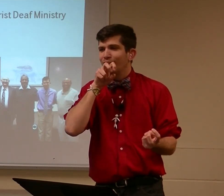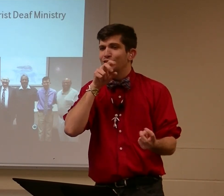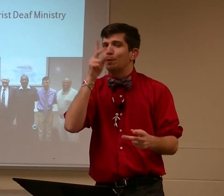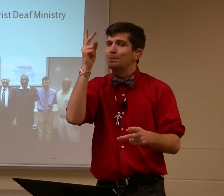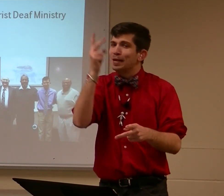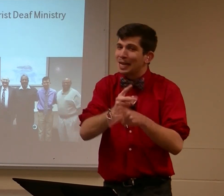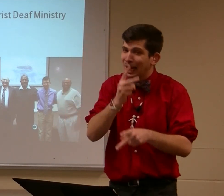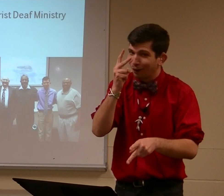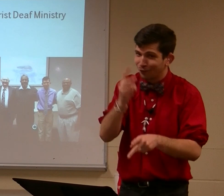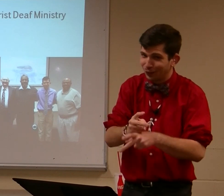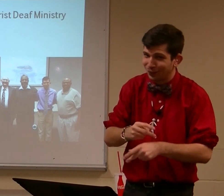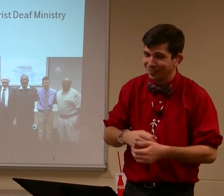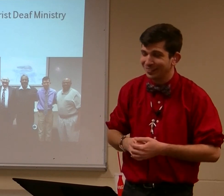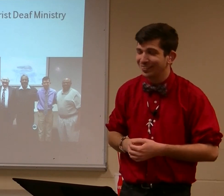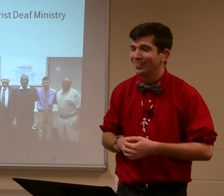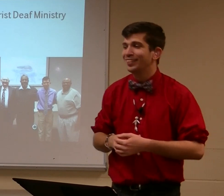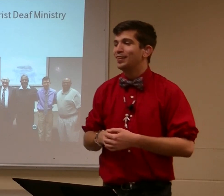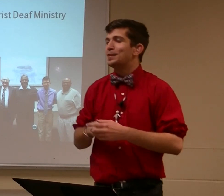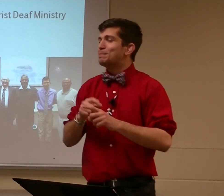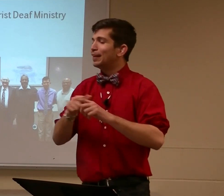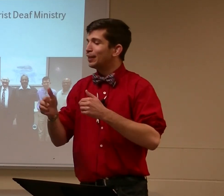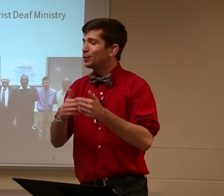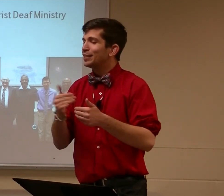So be careful. But anyways, I